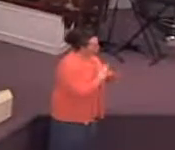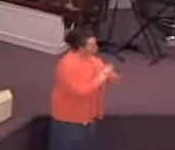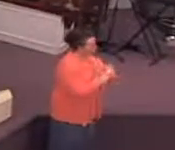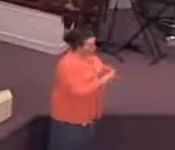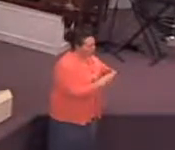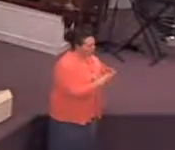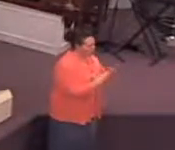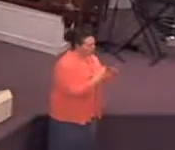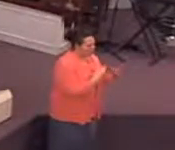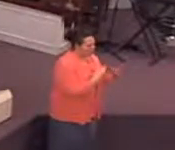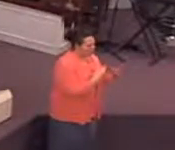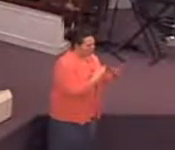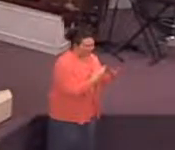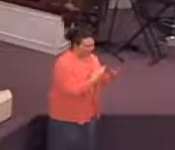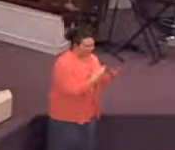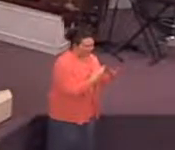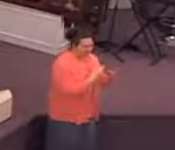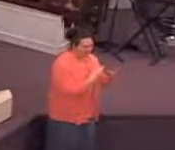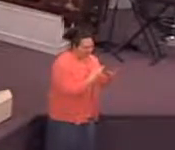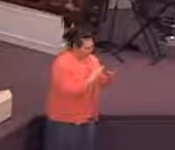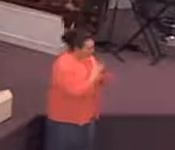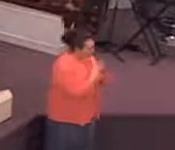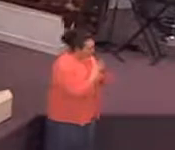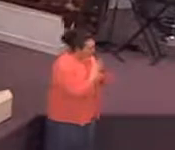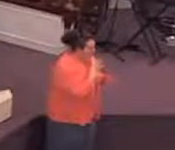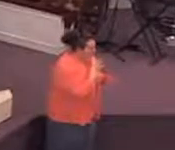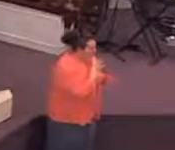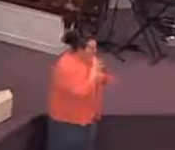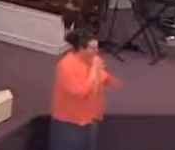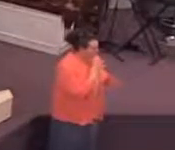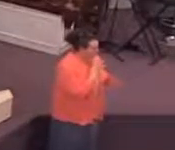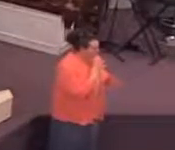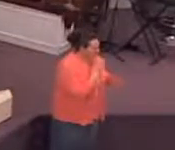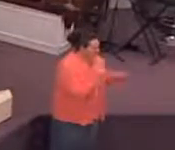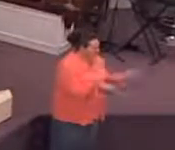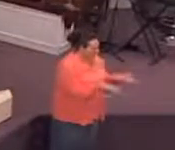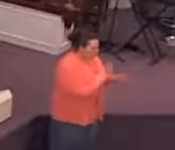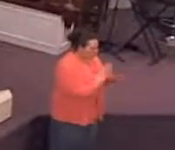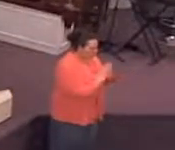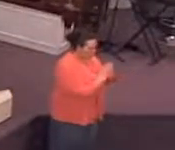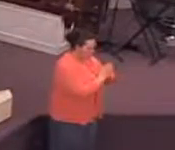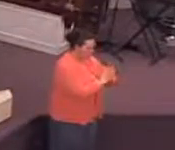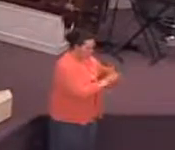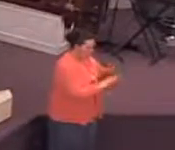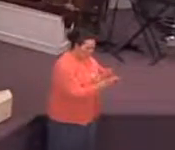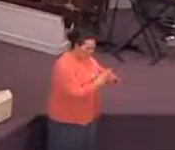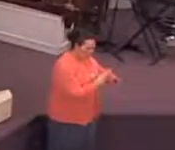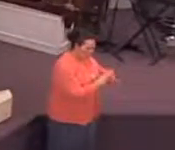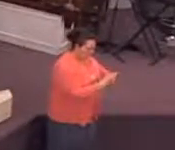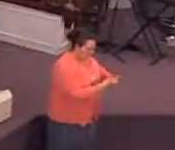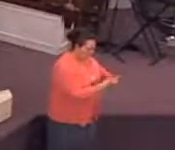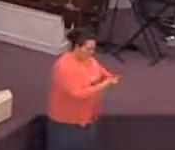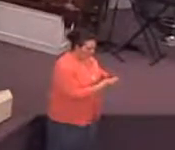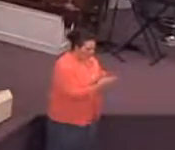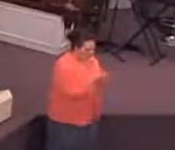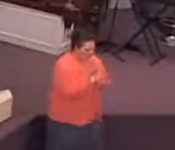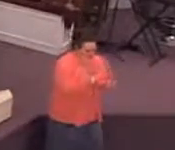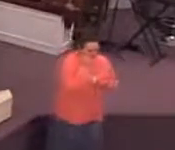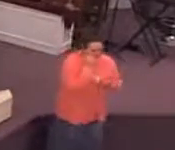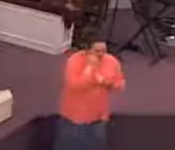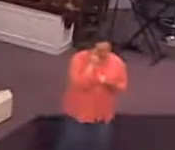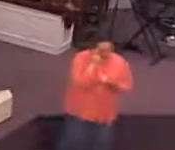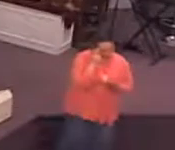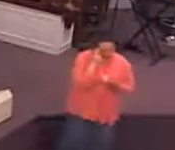and had told her that there were some things that was hindering revival. And we don't ever think, perhaps, in those